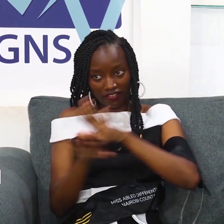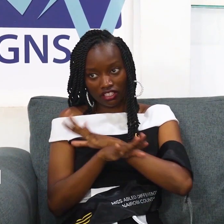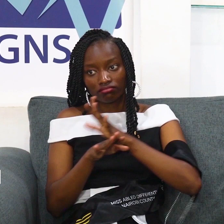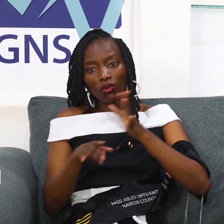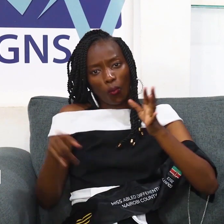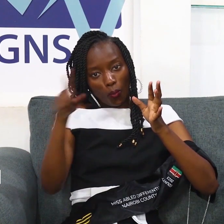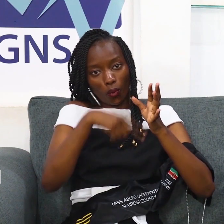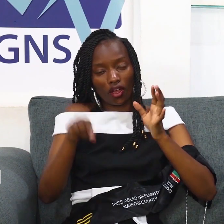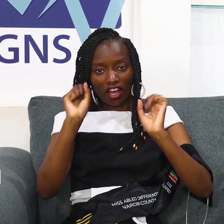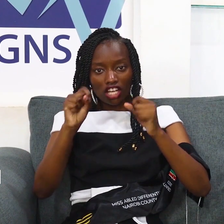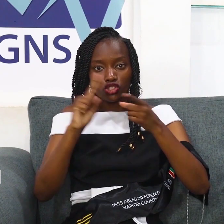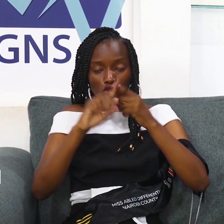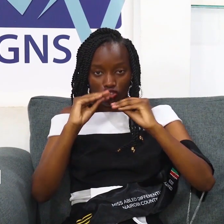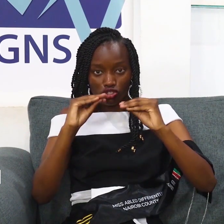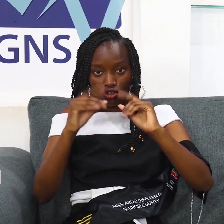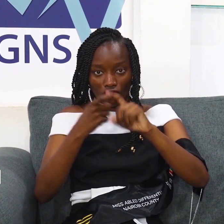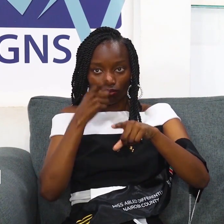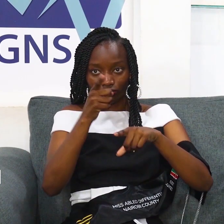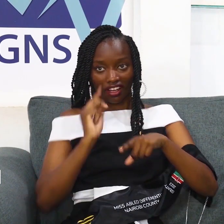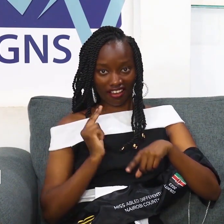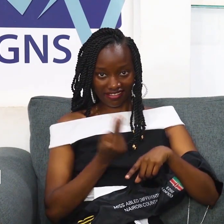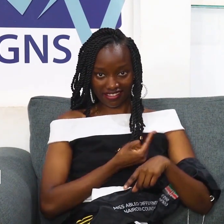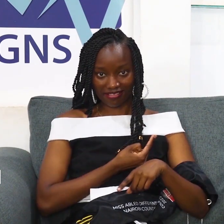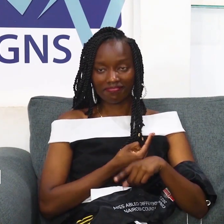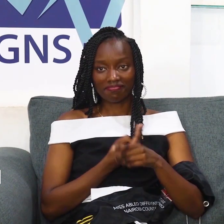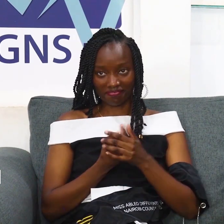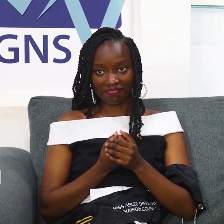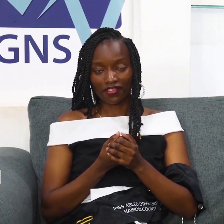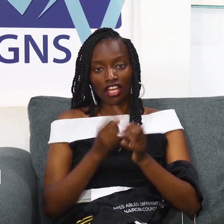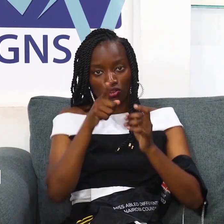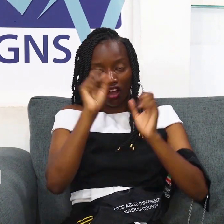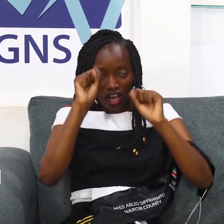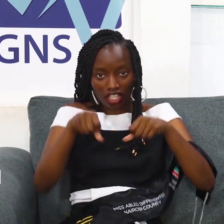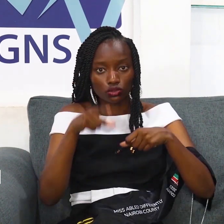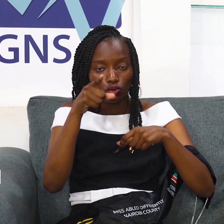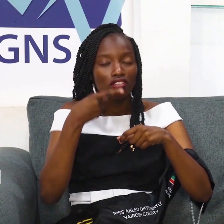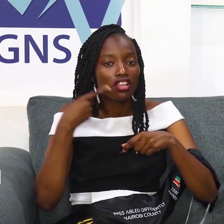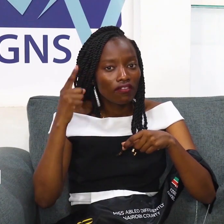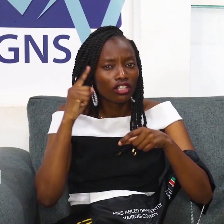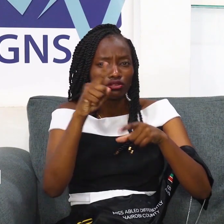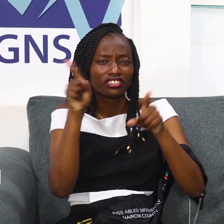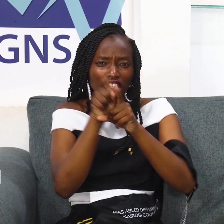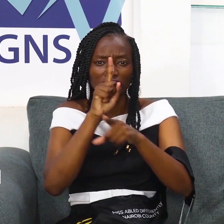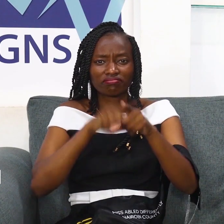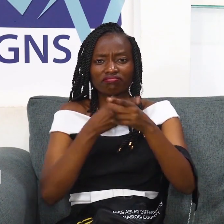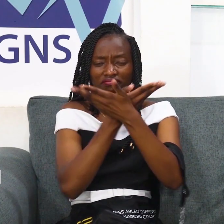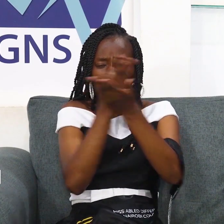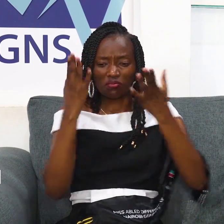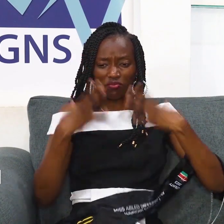You have to accept yourself and make sure you join it. And if you can even learn from us, the people who are doing it